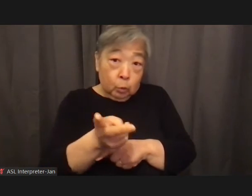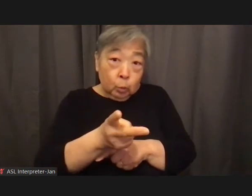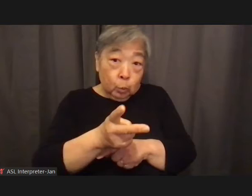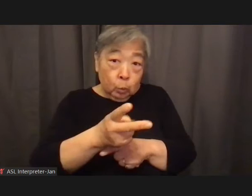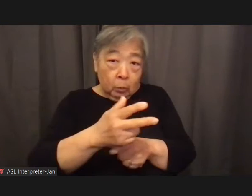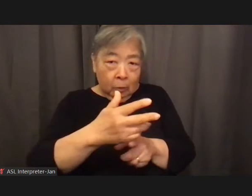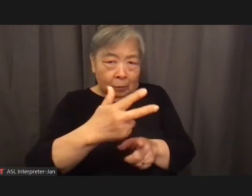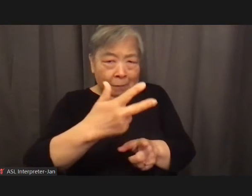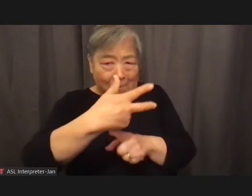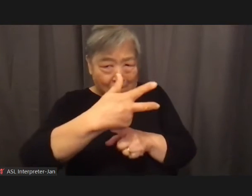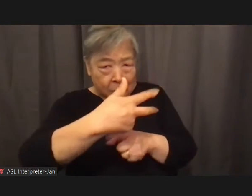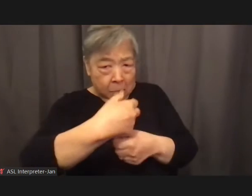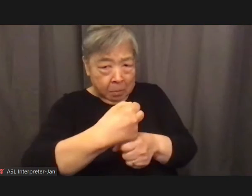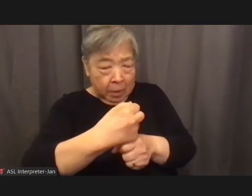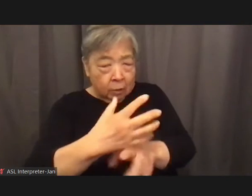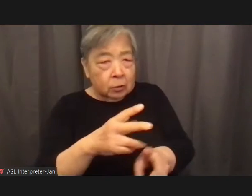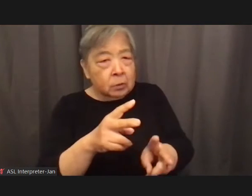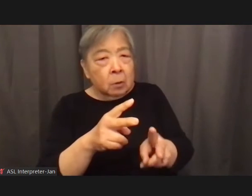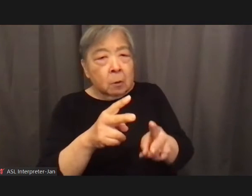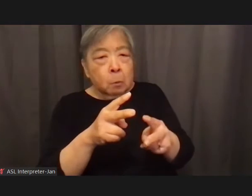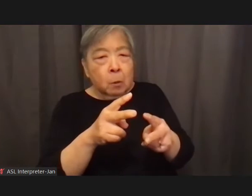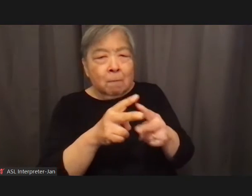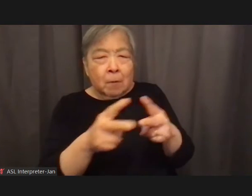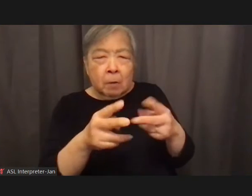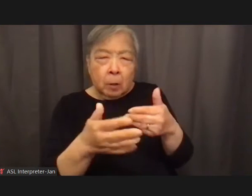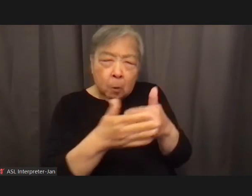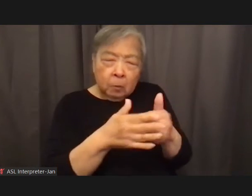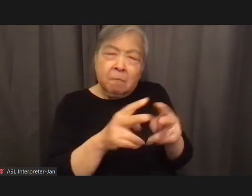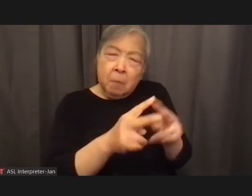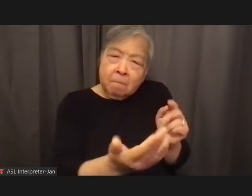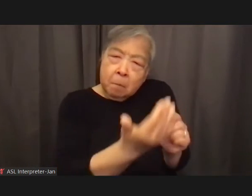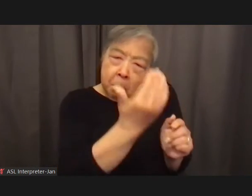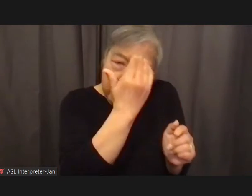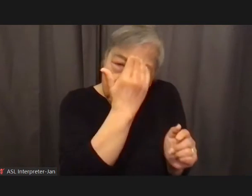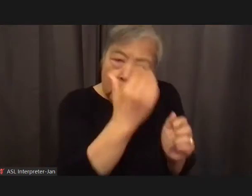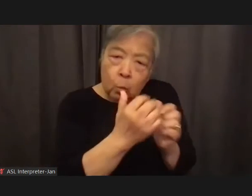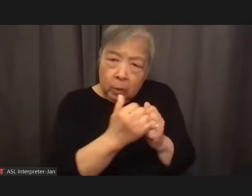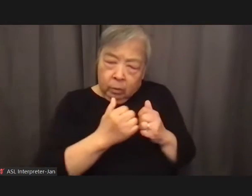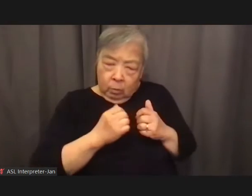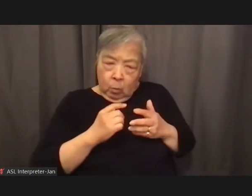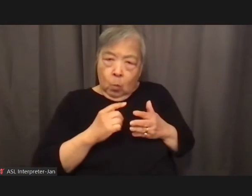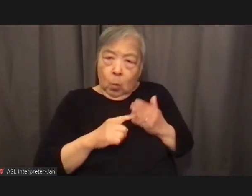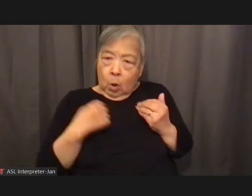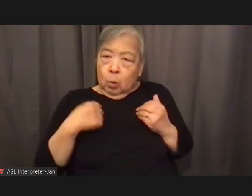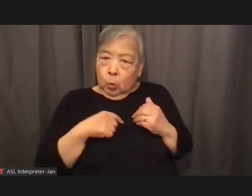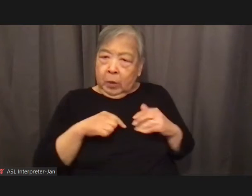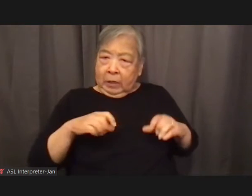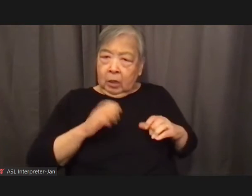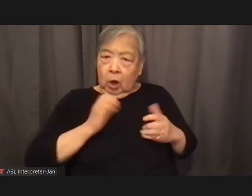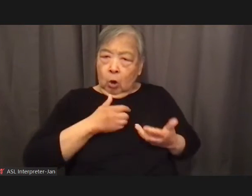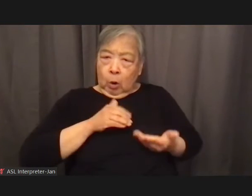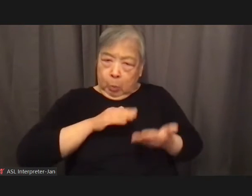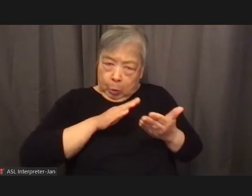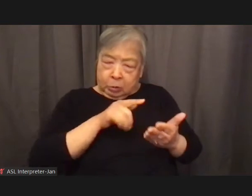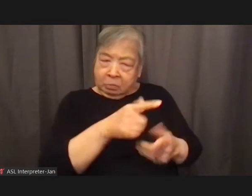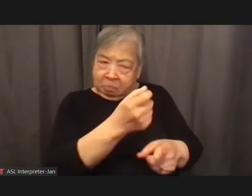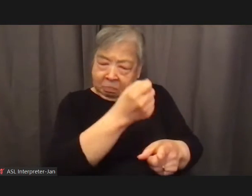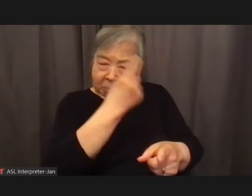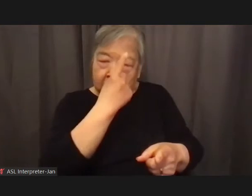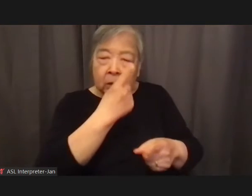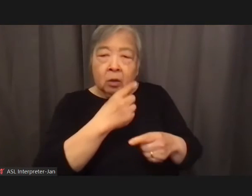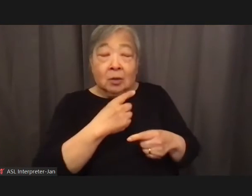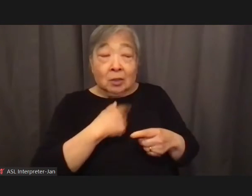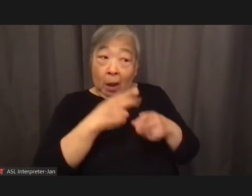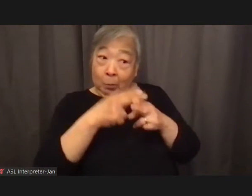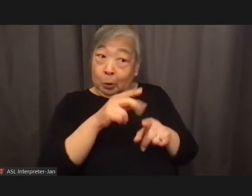very close to the kind of approach we were taking. So they were I would call them